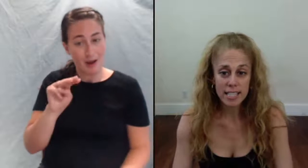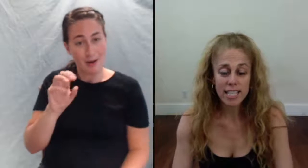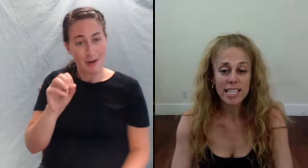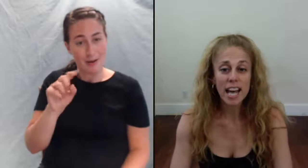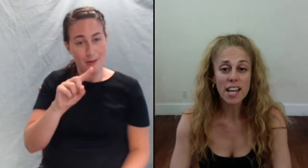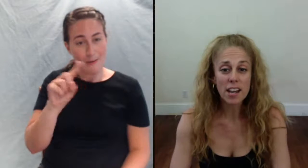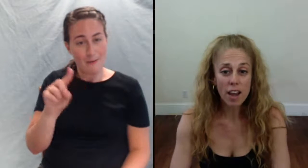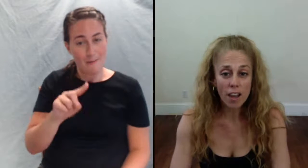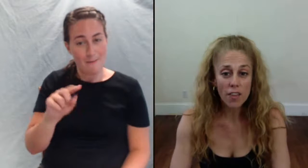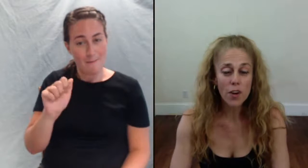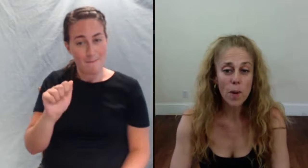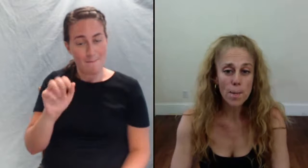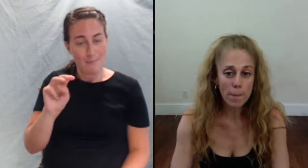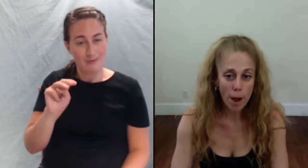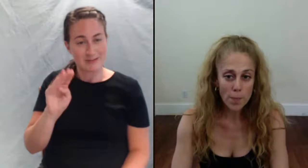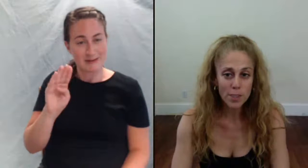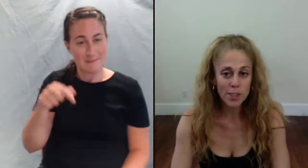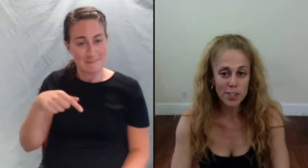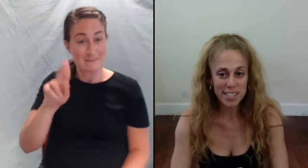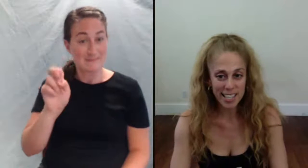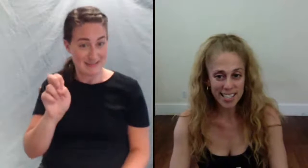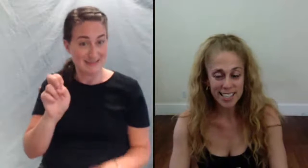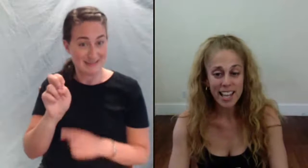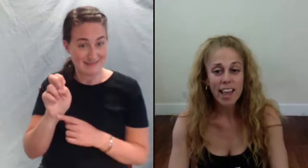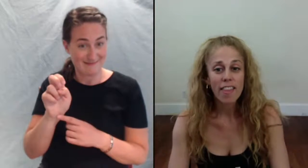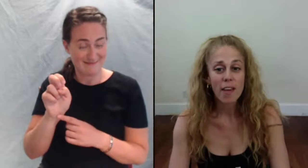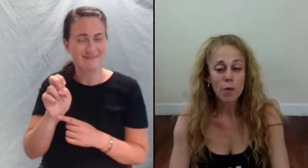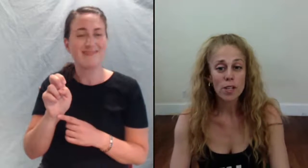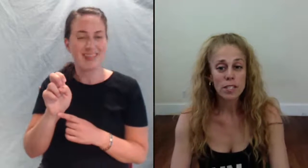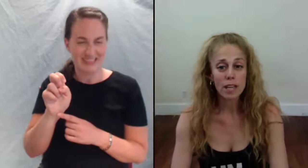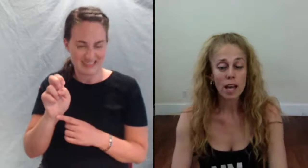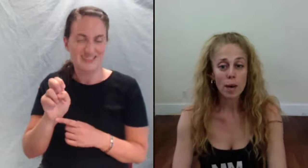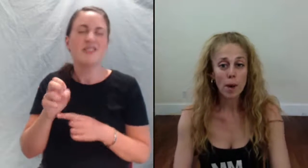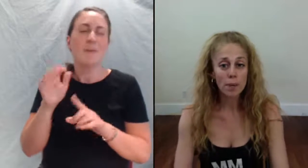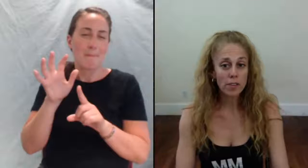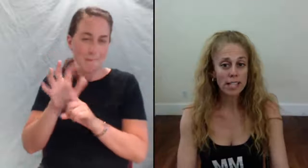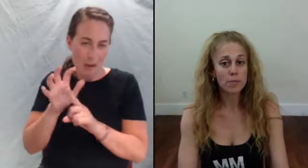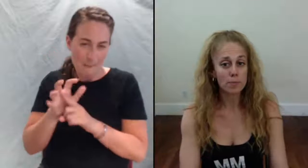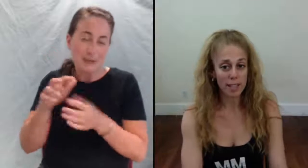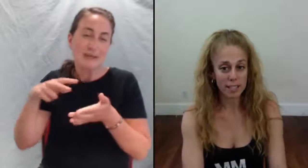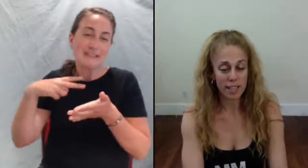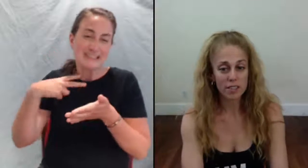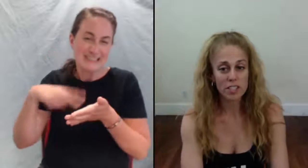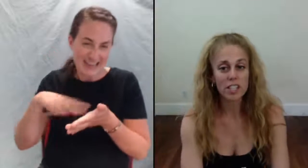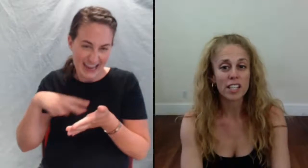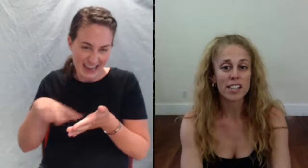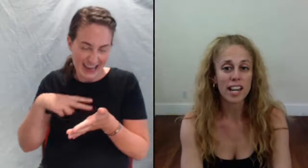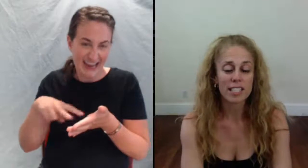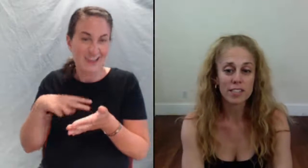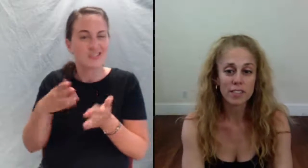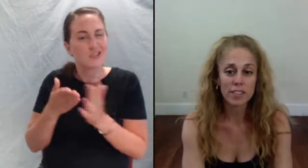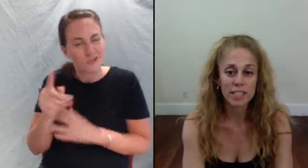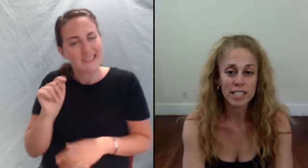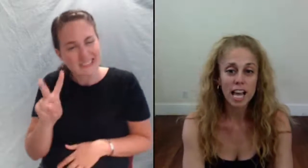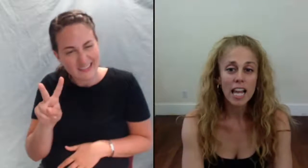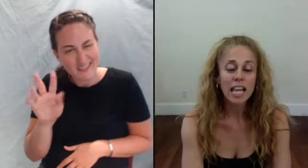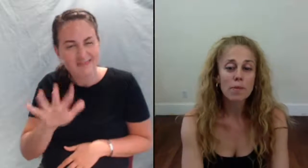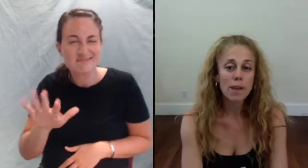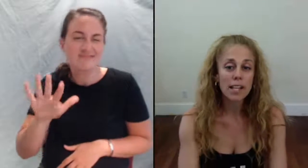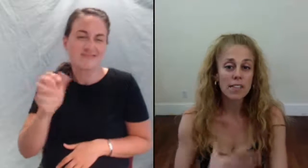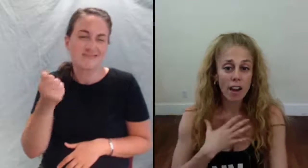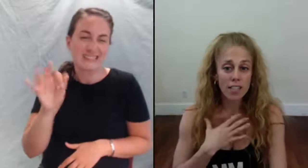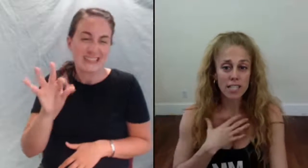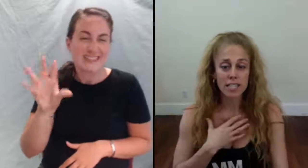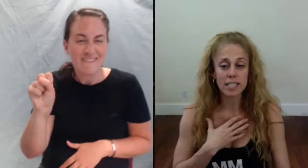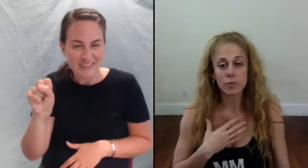And this is another popular dance that was popularized by the television in the 1950s.